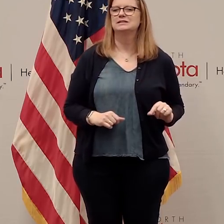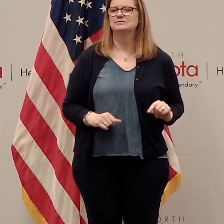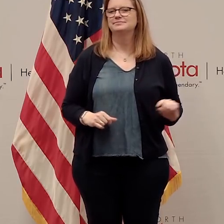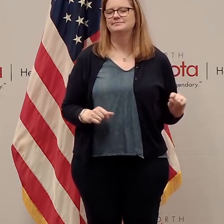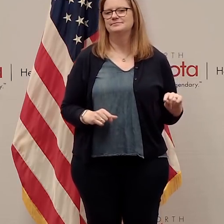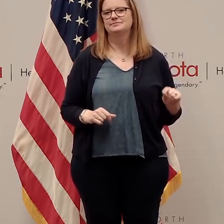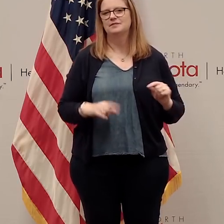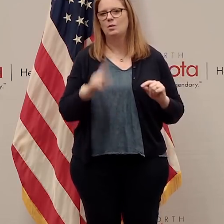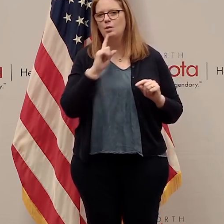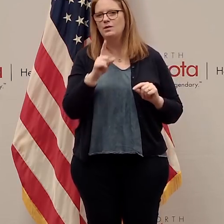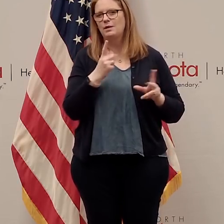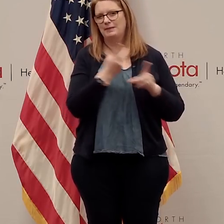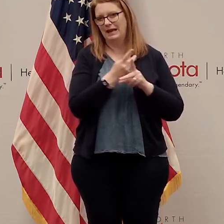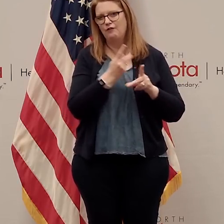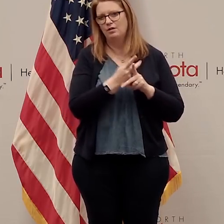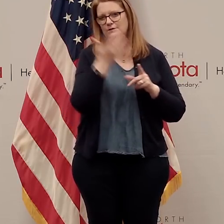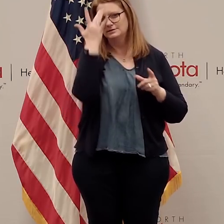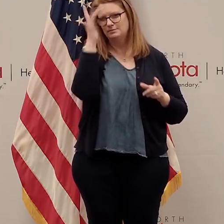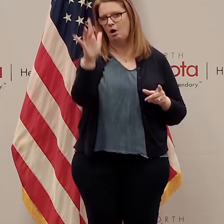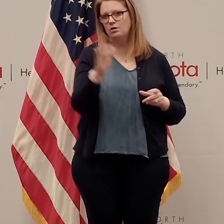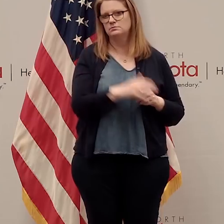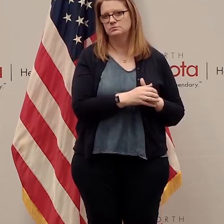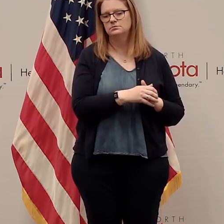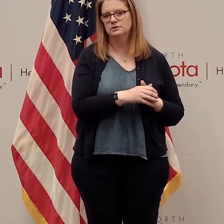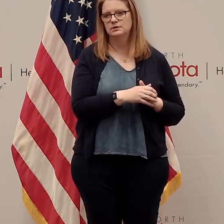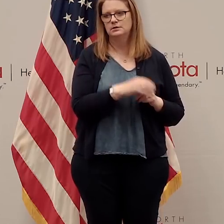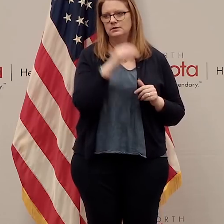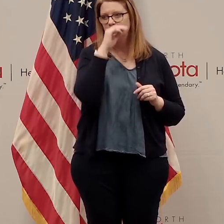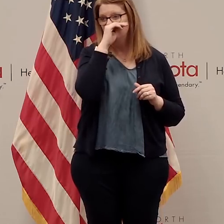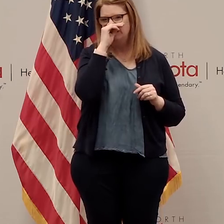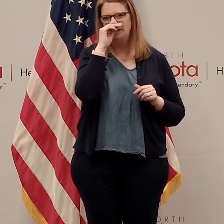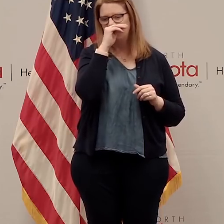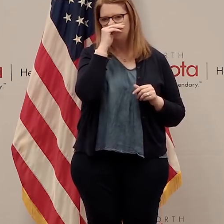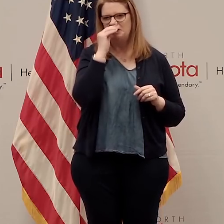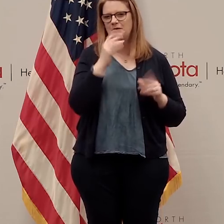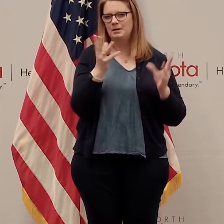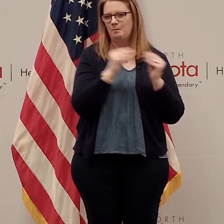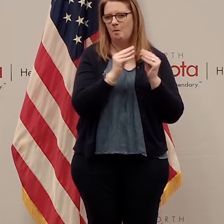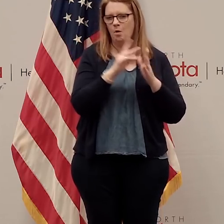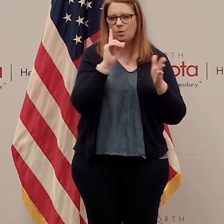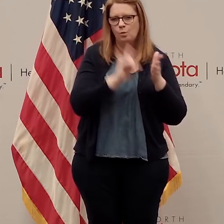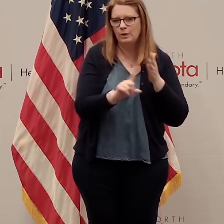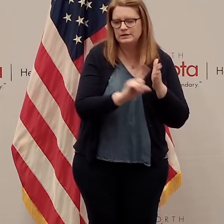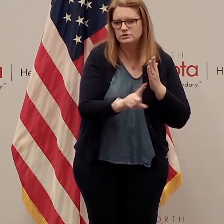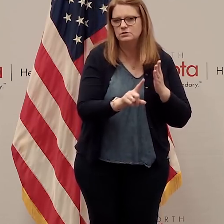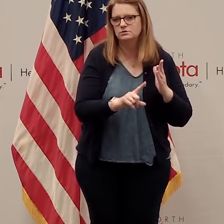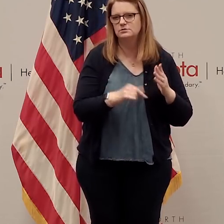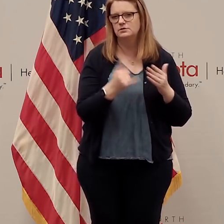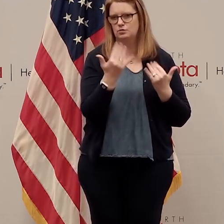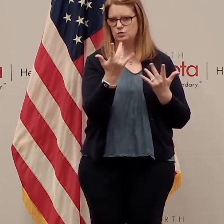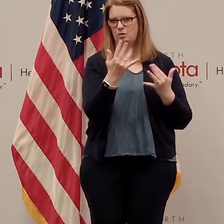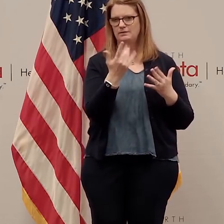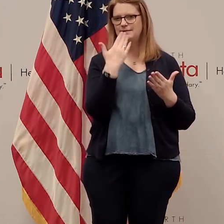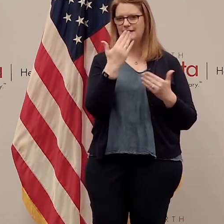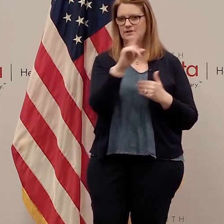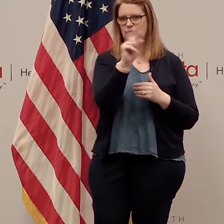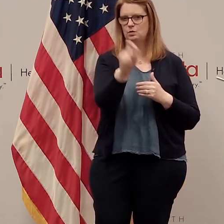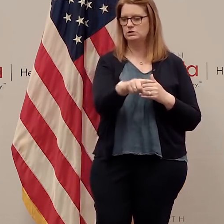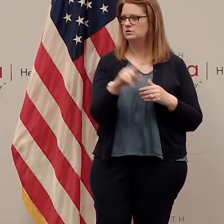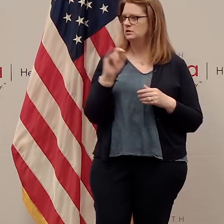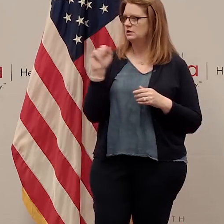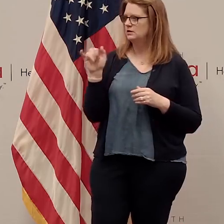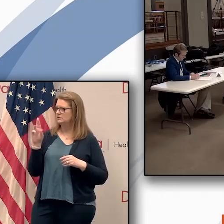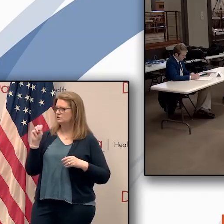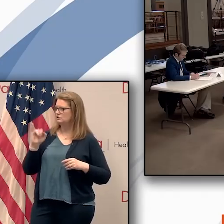want to be thoughtful and smart about how we do that. But we're doing more research and more to come. But thanks for the question,